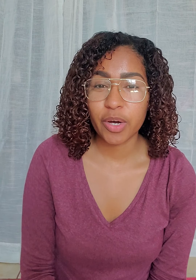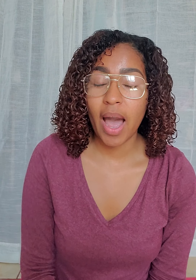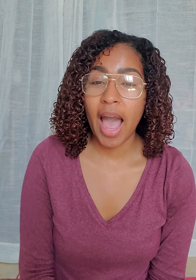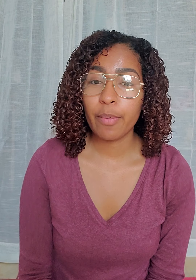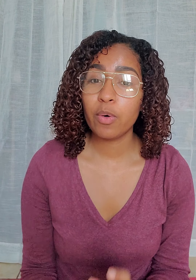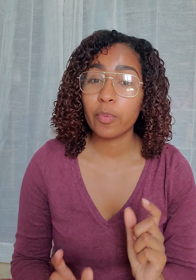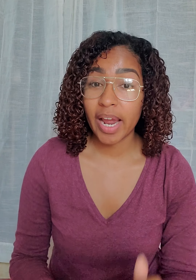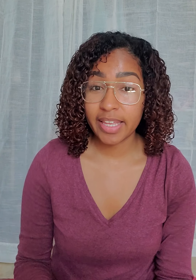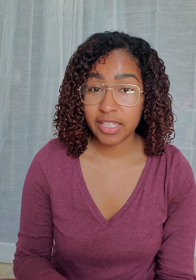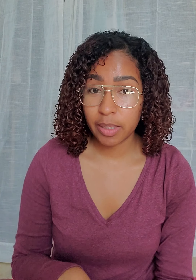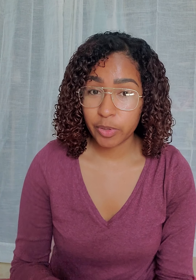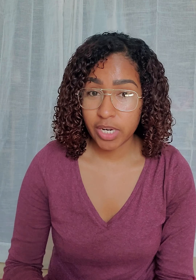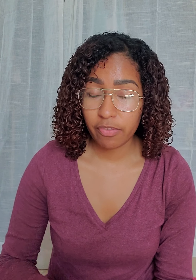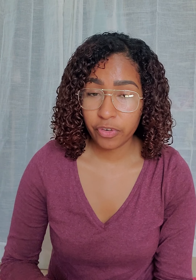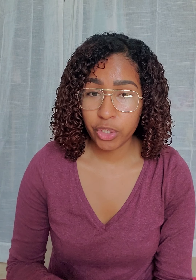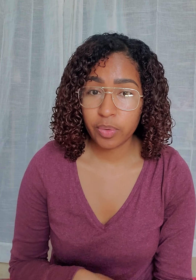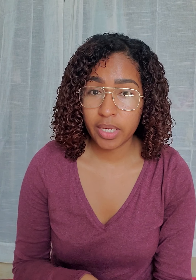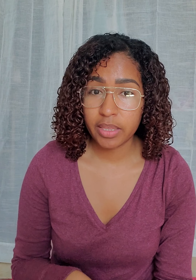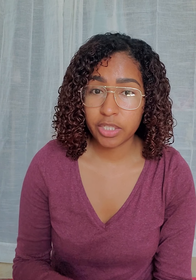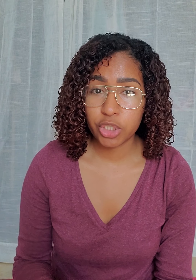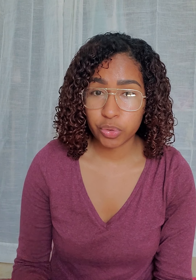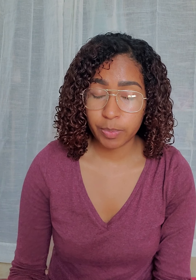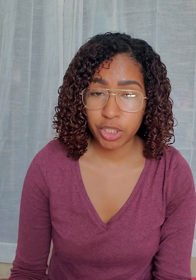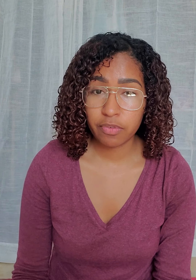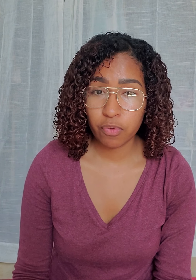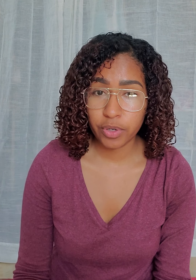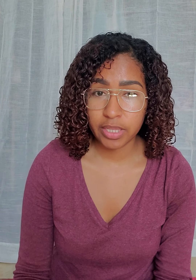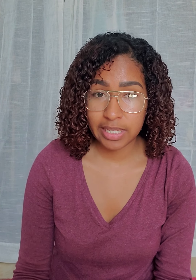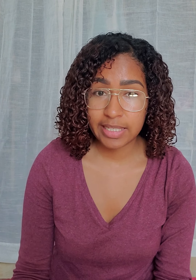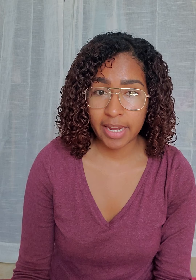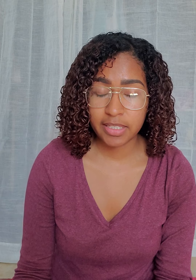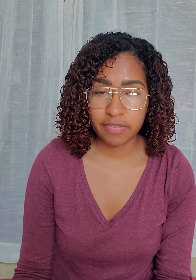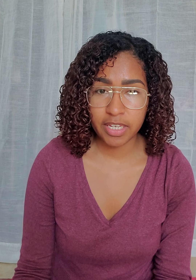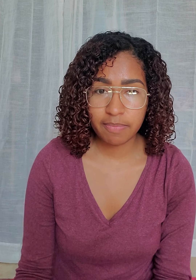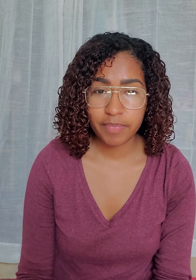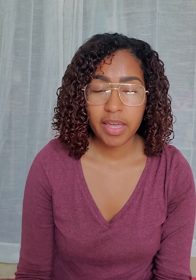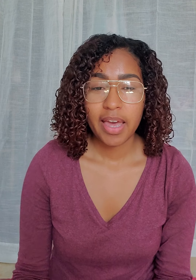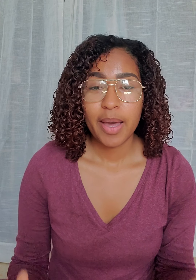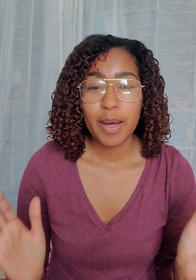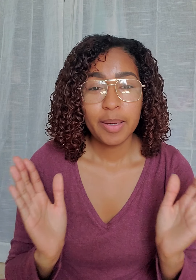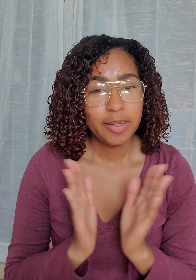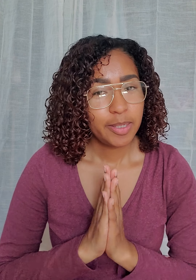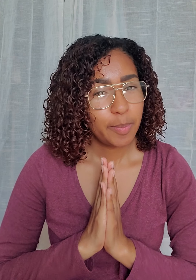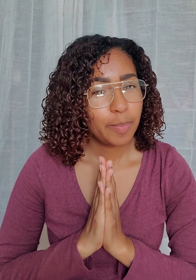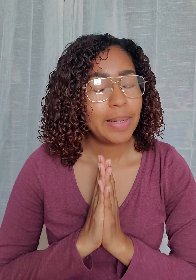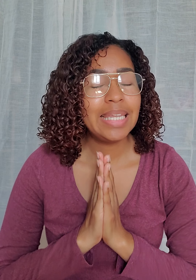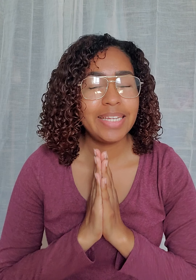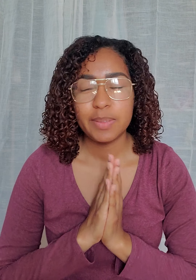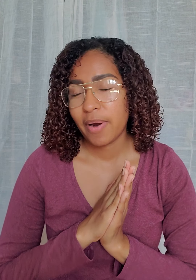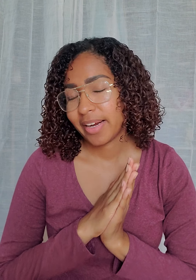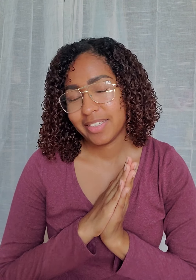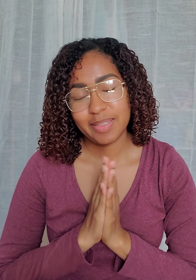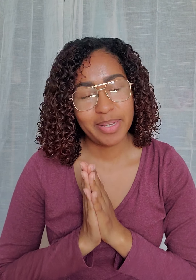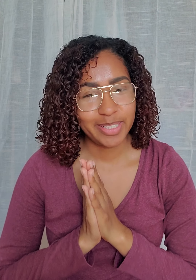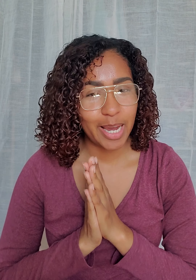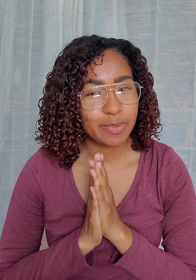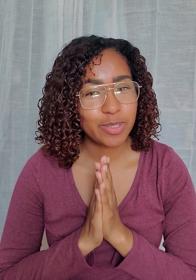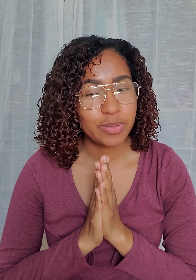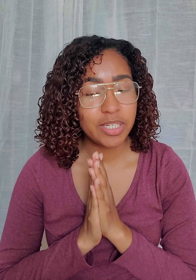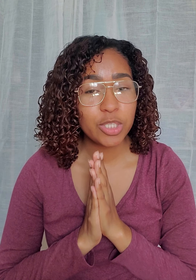I will write the numbers down for you in the description for this activity. Please practice as many times as you need